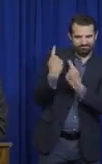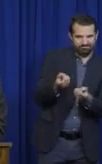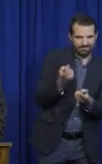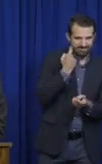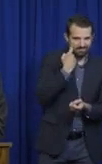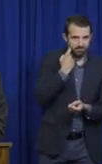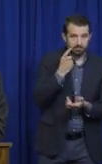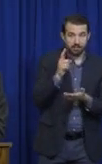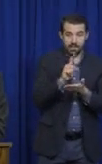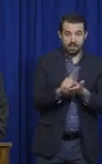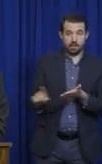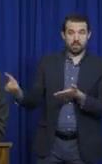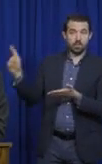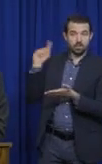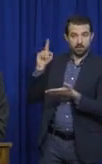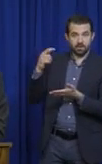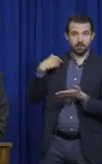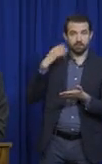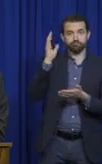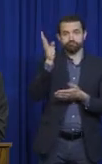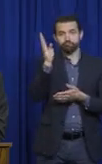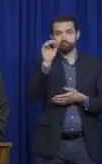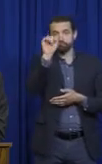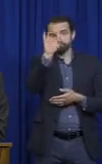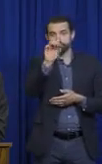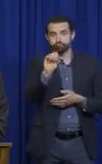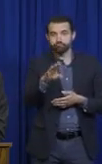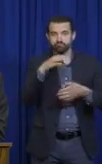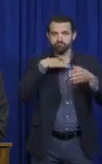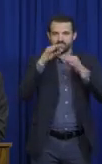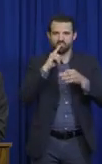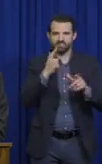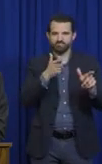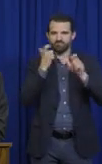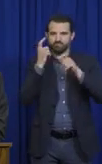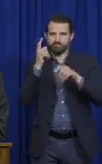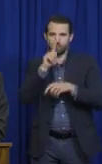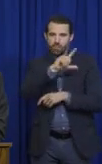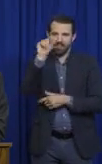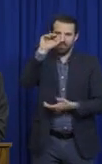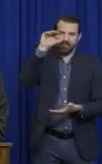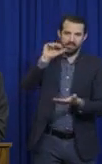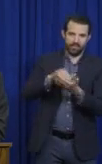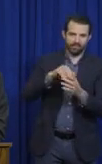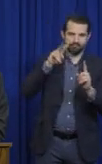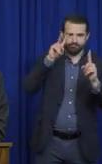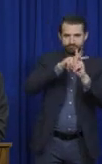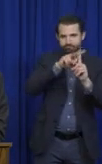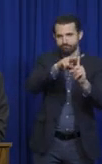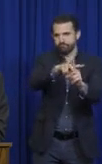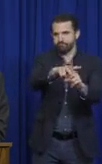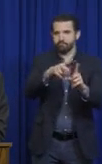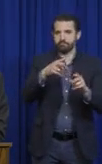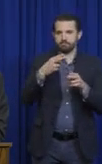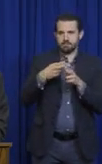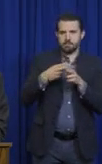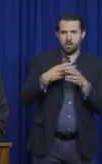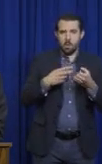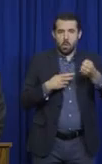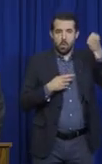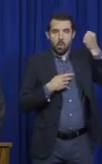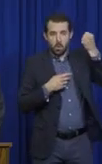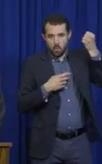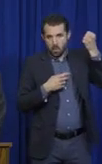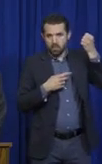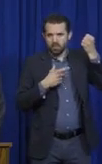about expediting 20,000 claims that were in pending status to allow many people to move on through the